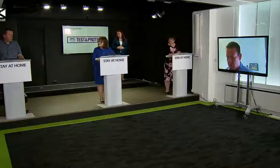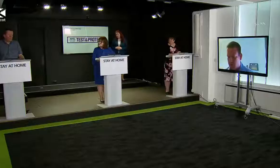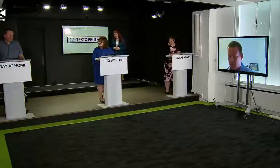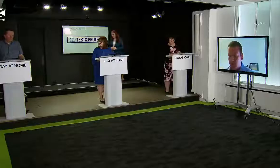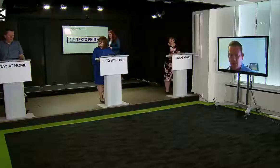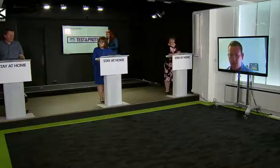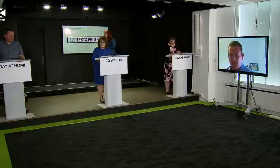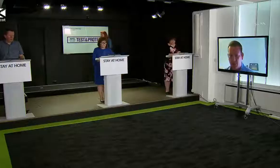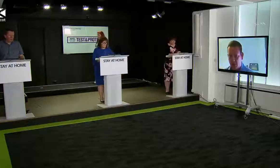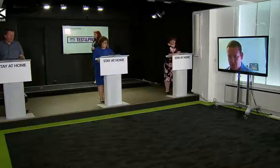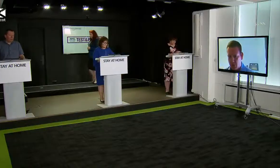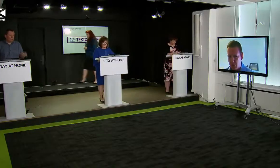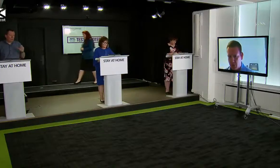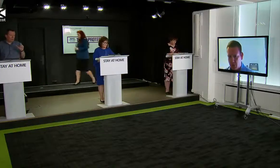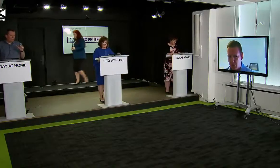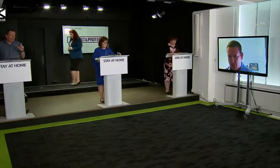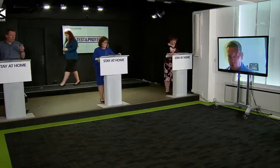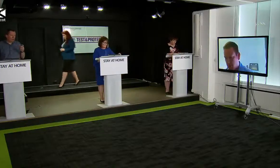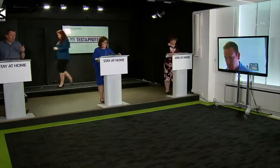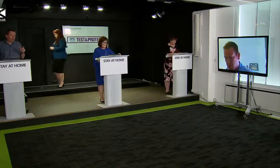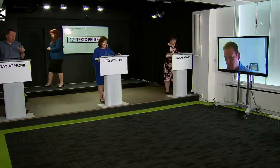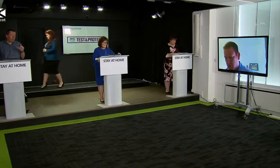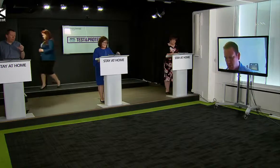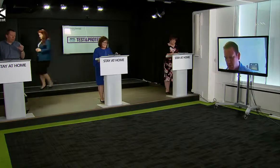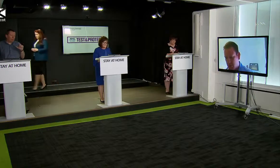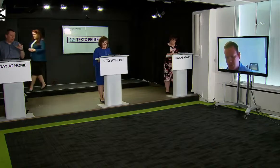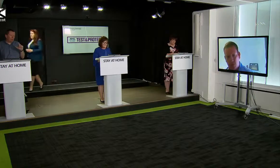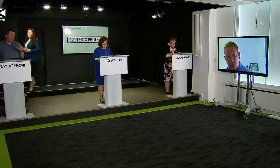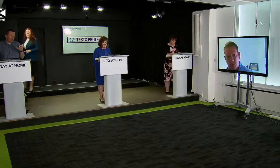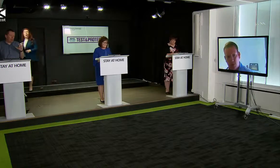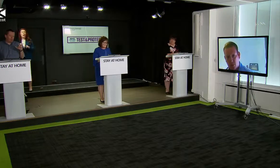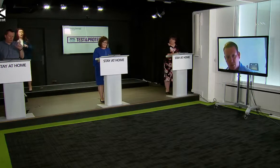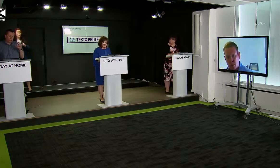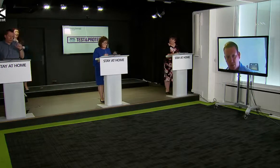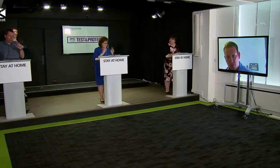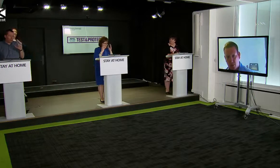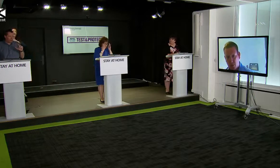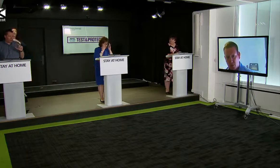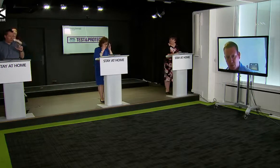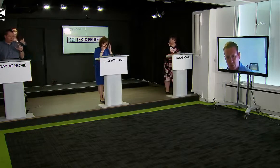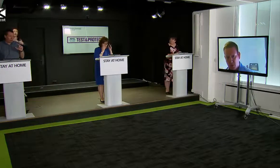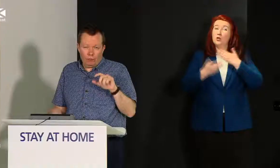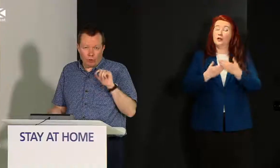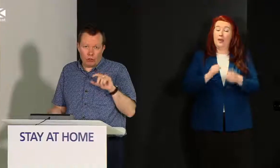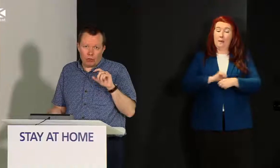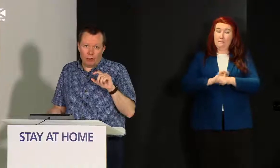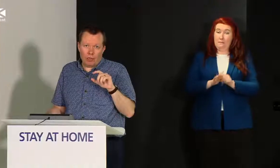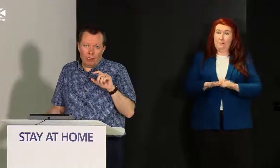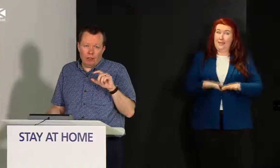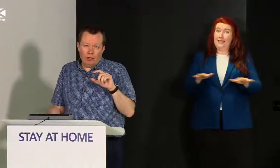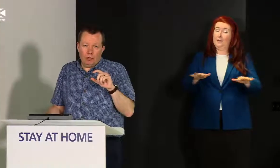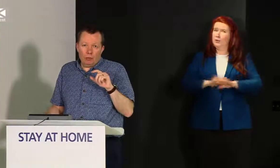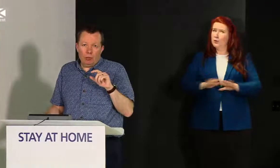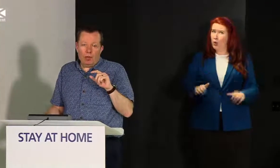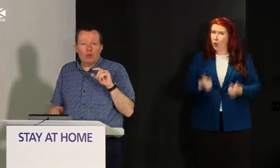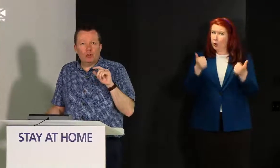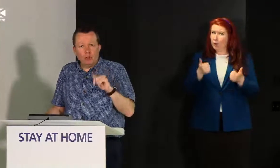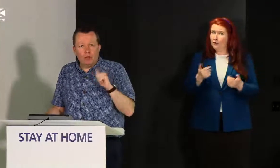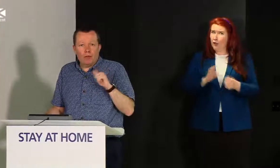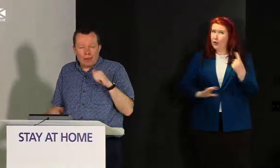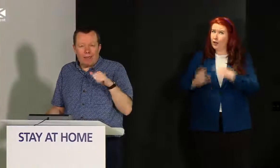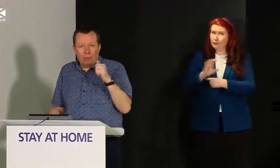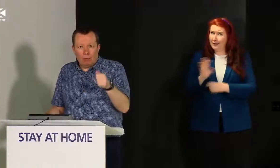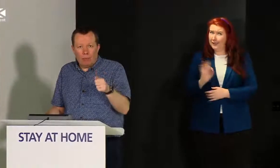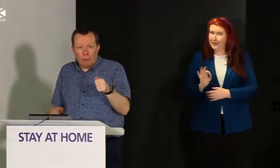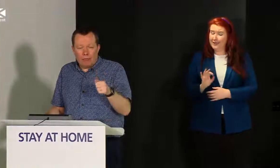only a quick individual story pandemics are not good for your country but there